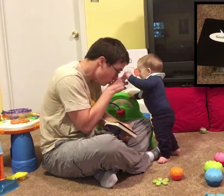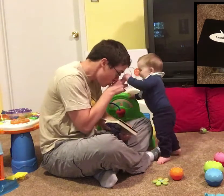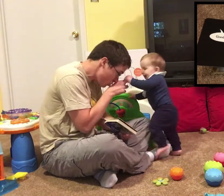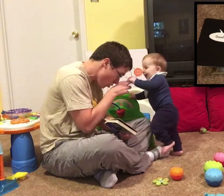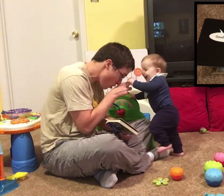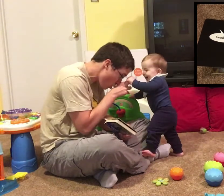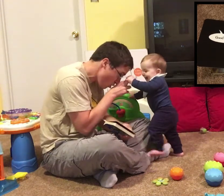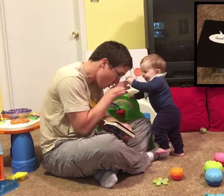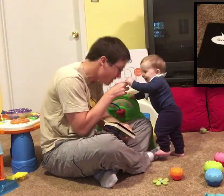Good night.